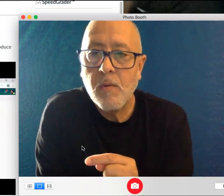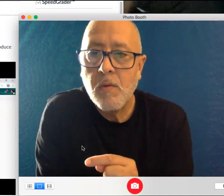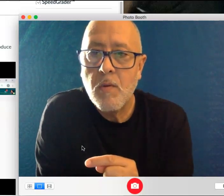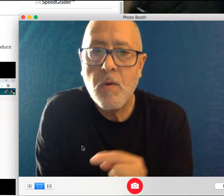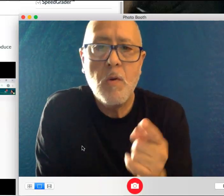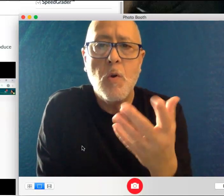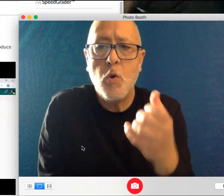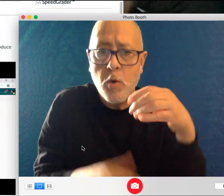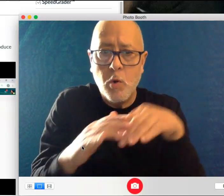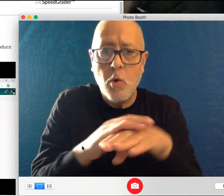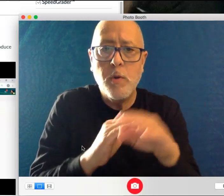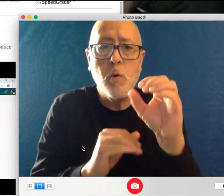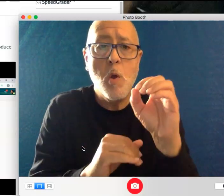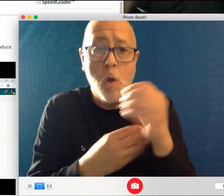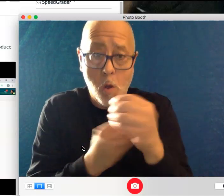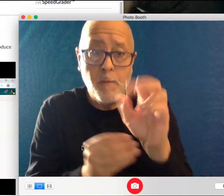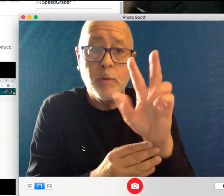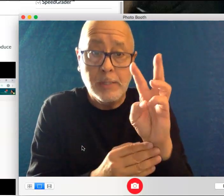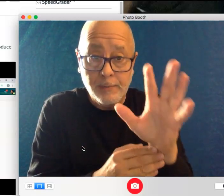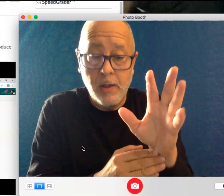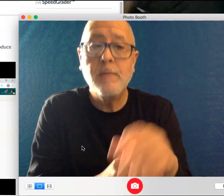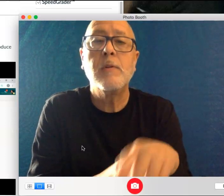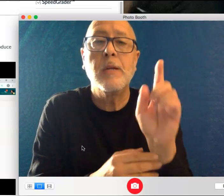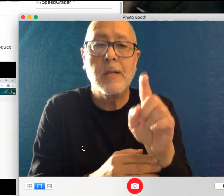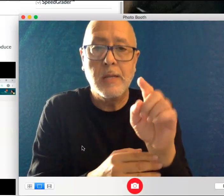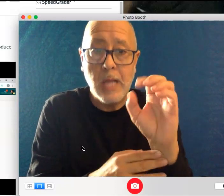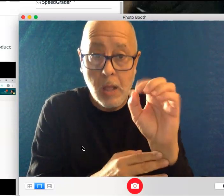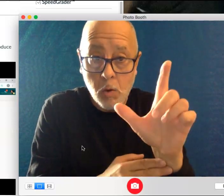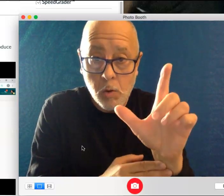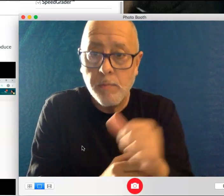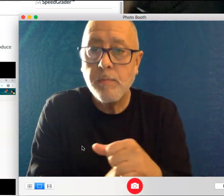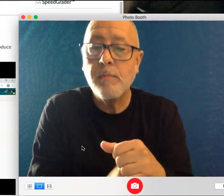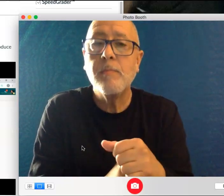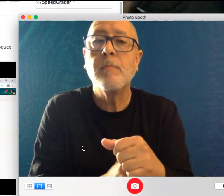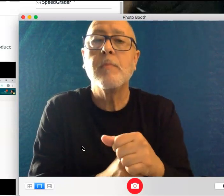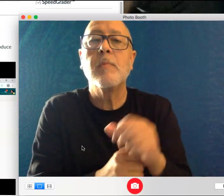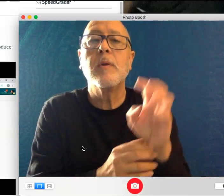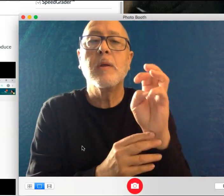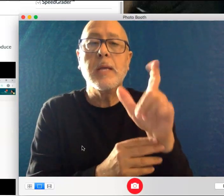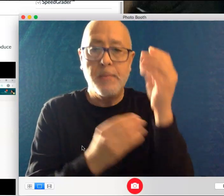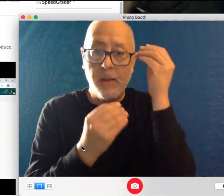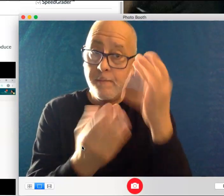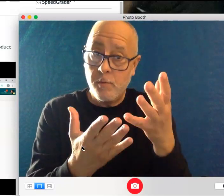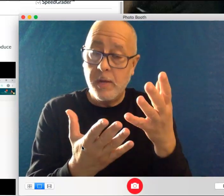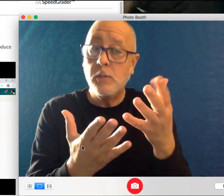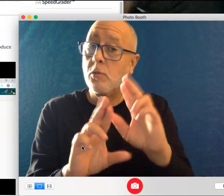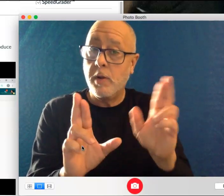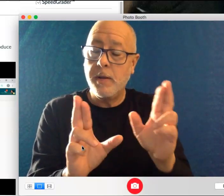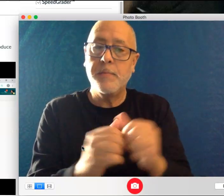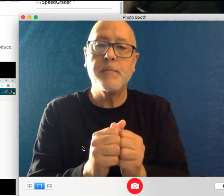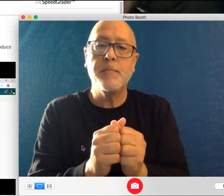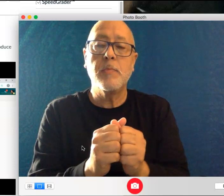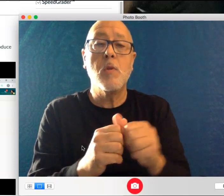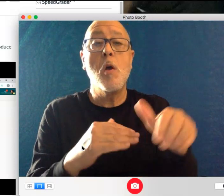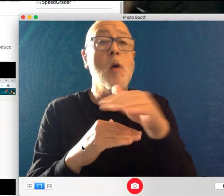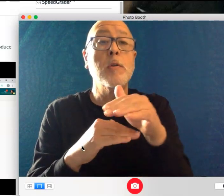So when I go onto my Office 365 and go onto my Outlook portion, I have my email information put up. On